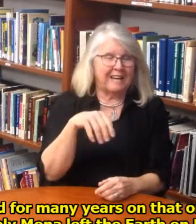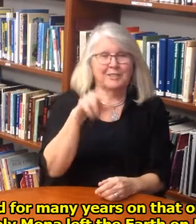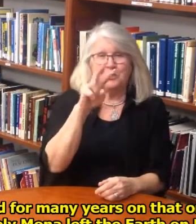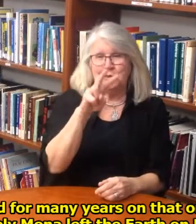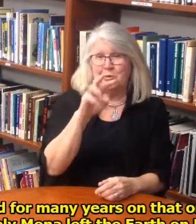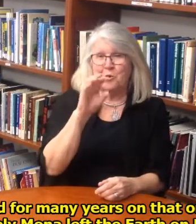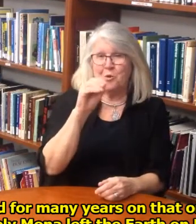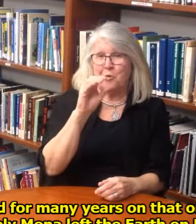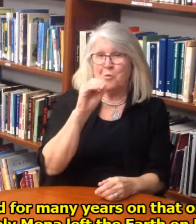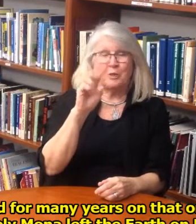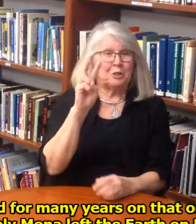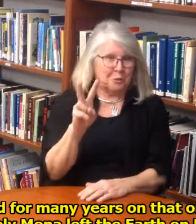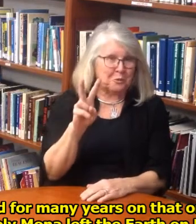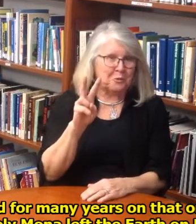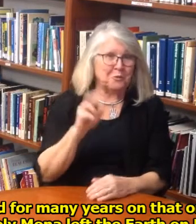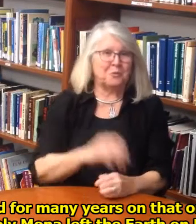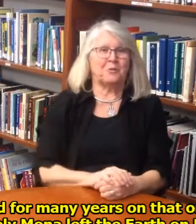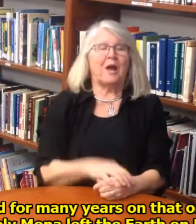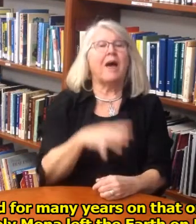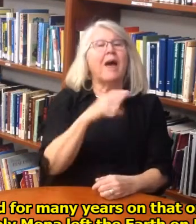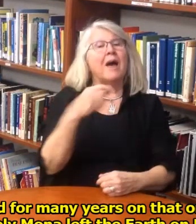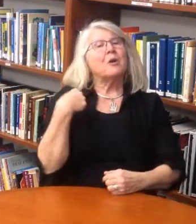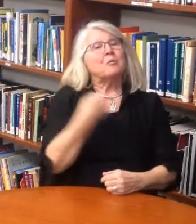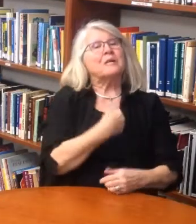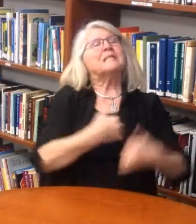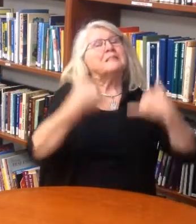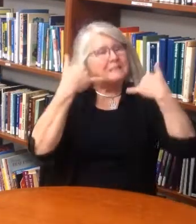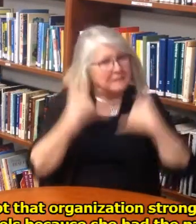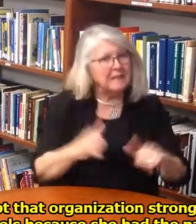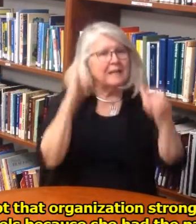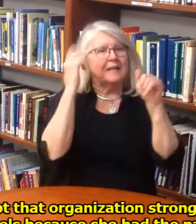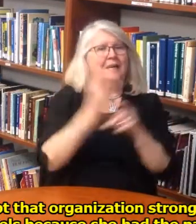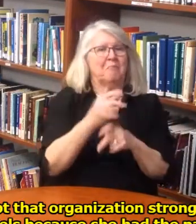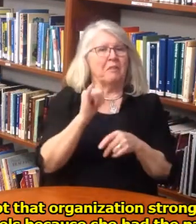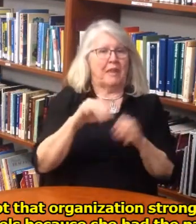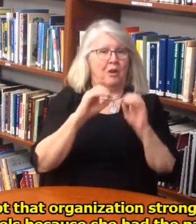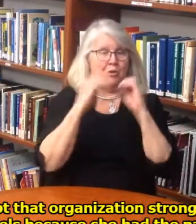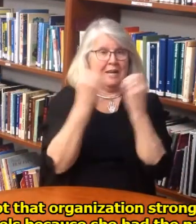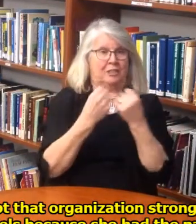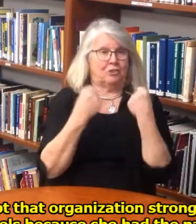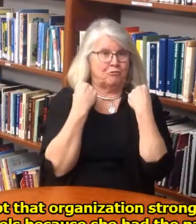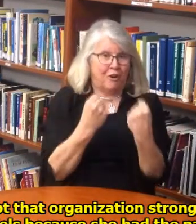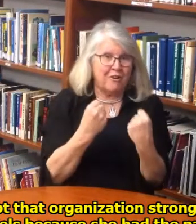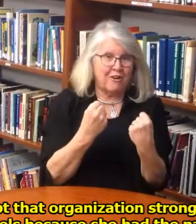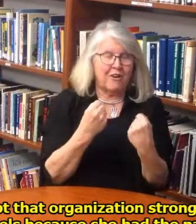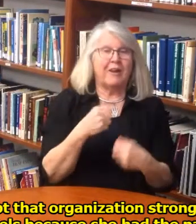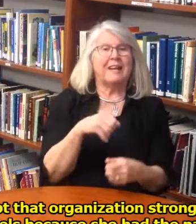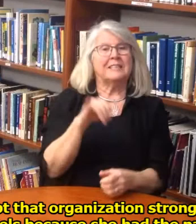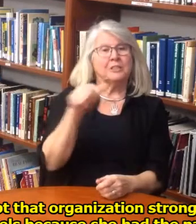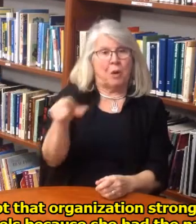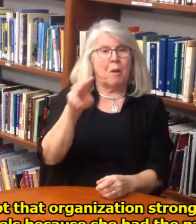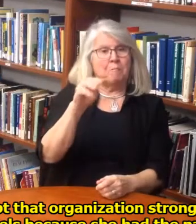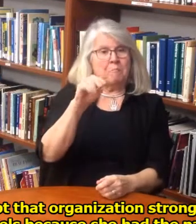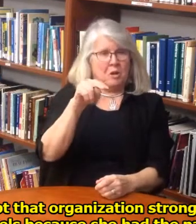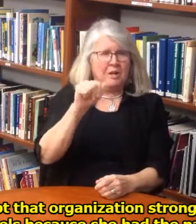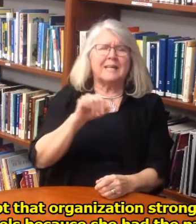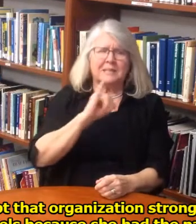on March 9th, 2002, and we still kept that organization